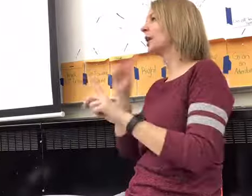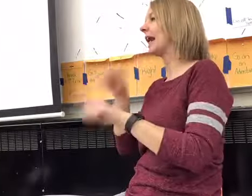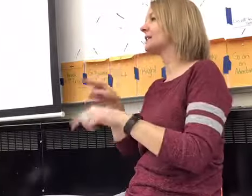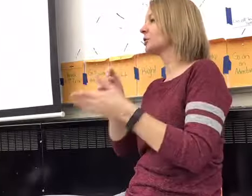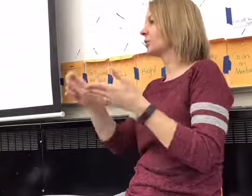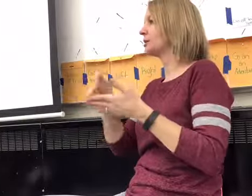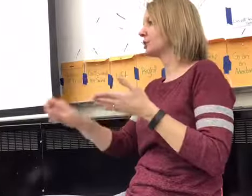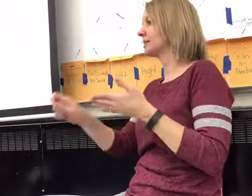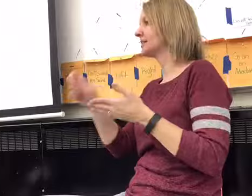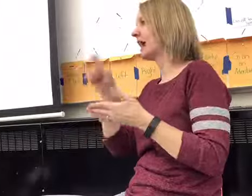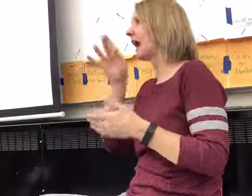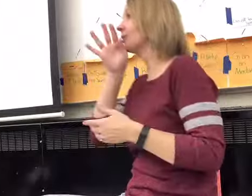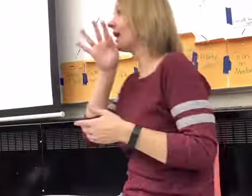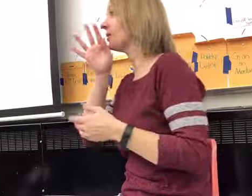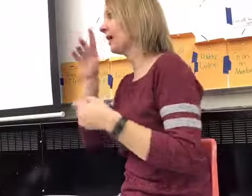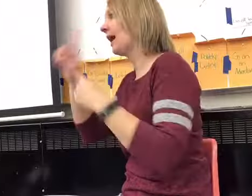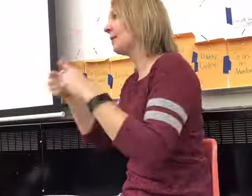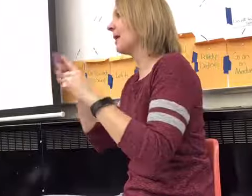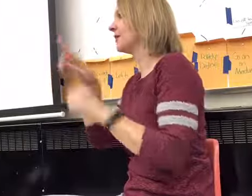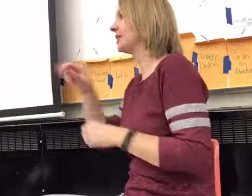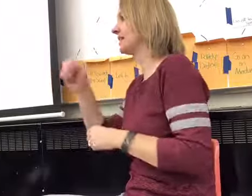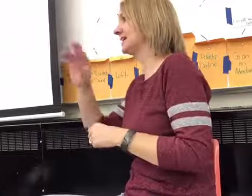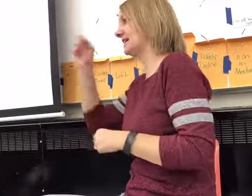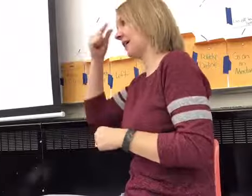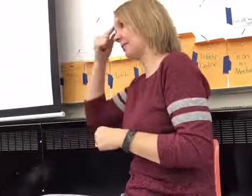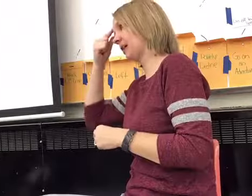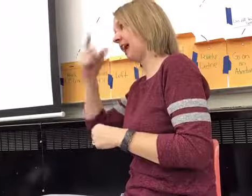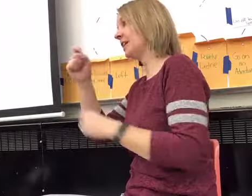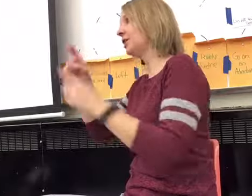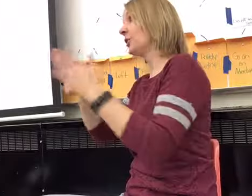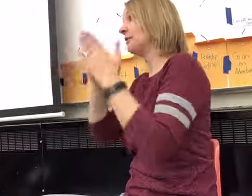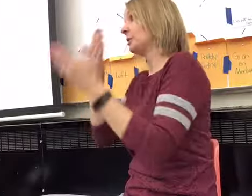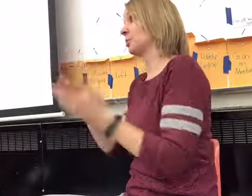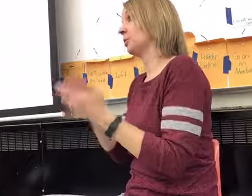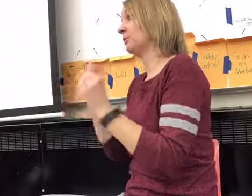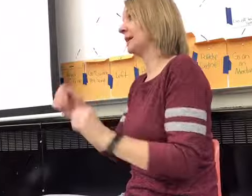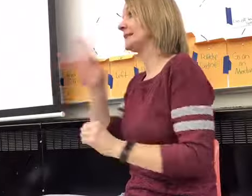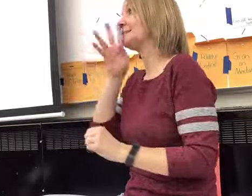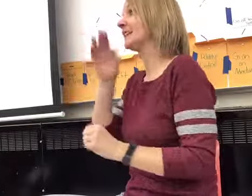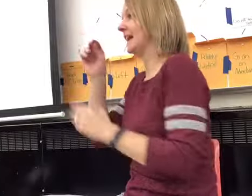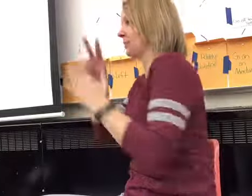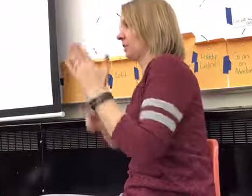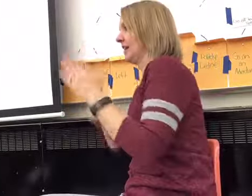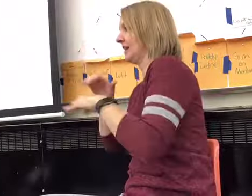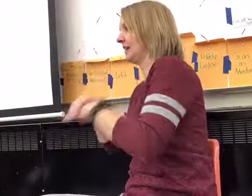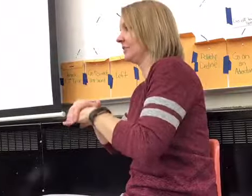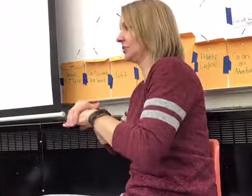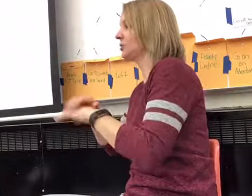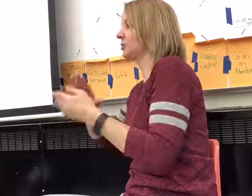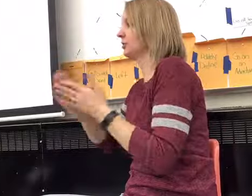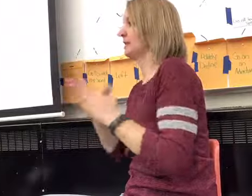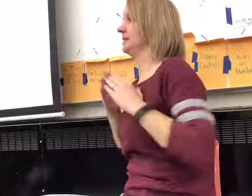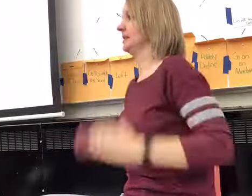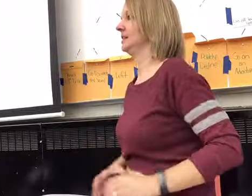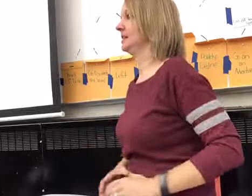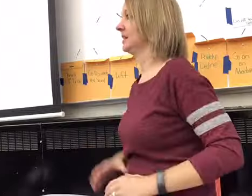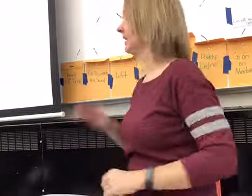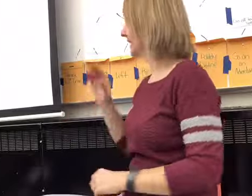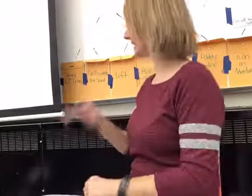loud about the United States and their government. And you also have to prove that you can speak and read English to become a citizen. Yeah, that's the